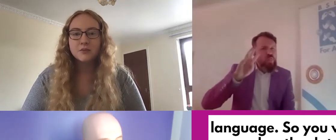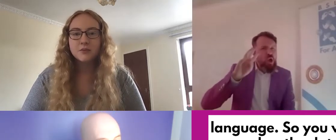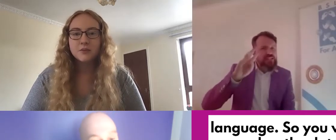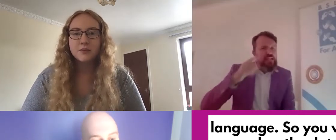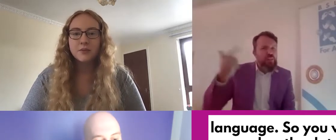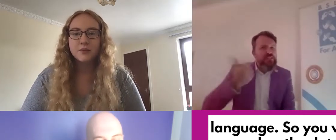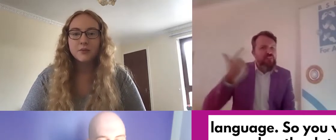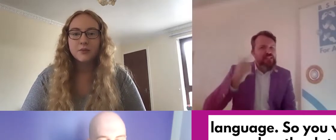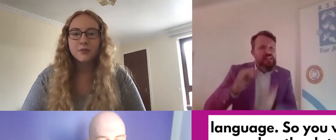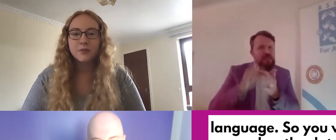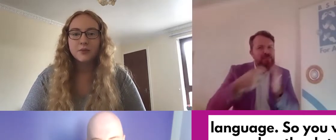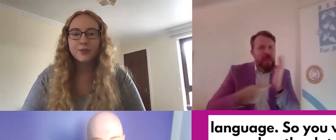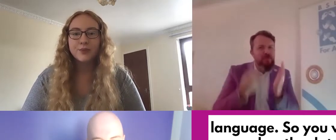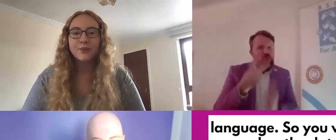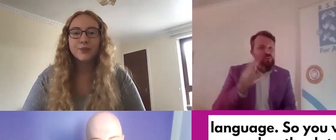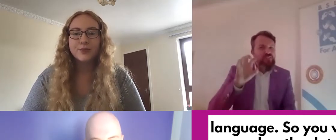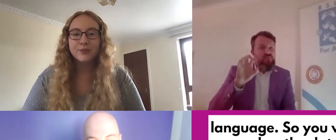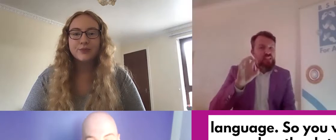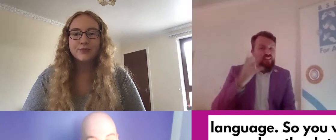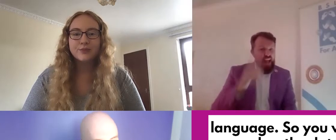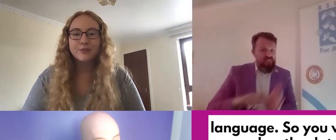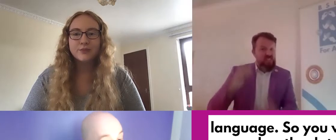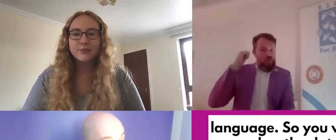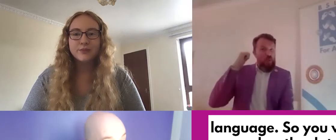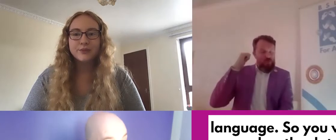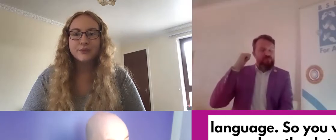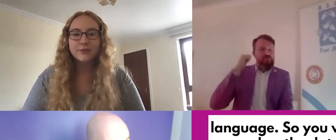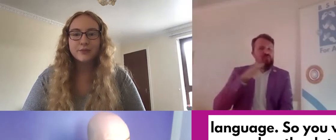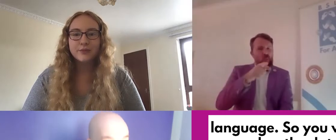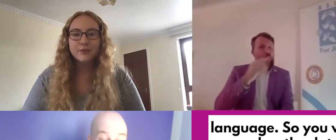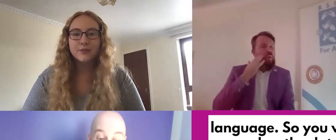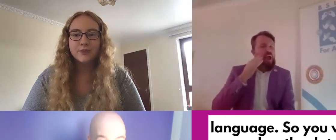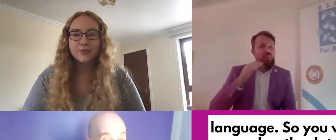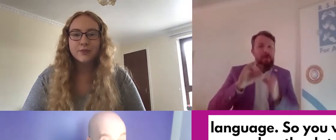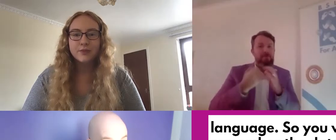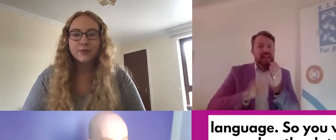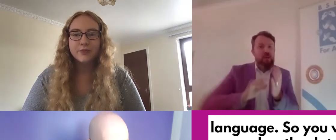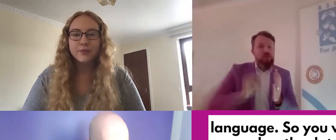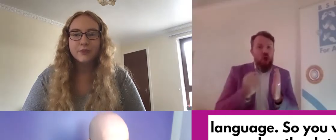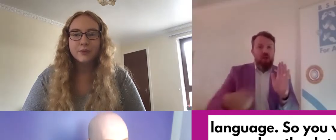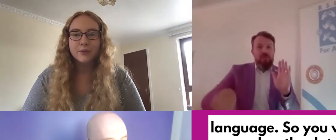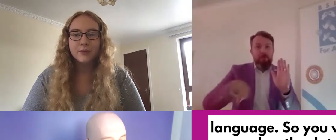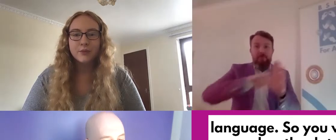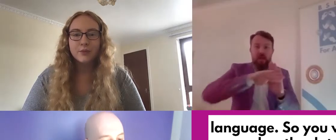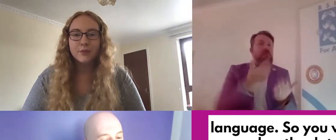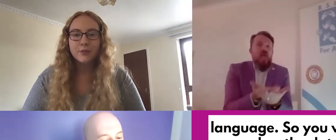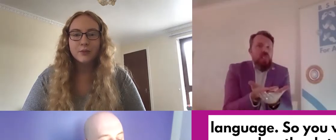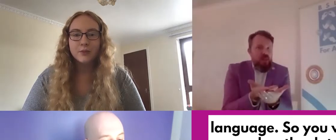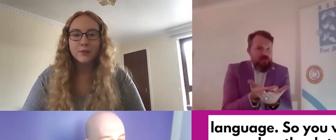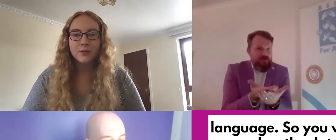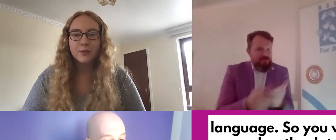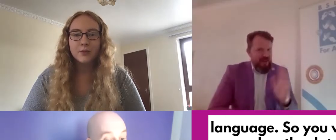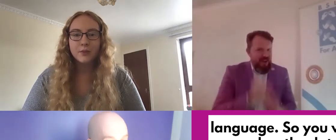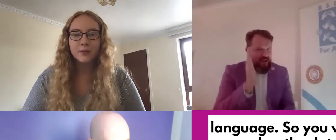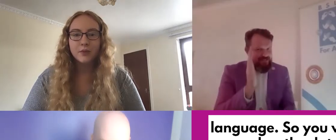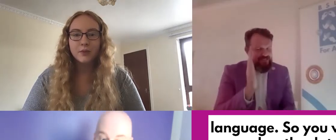So you'll remember the date, Thursday the 17th of September 2015. It's been 5 years already. When